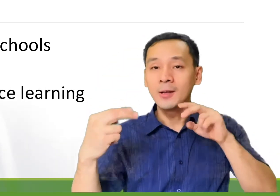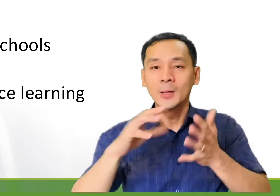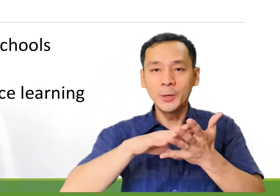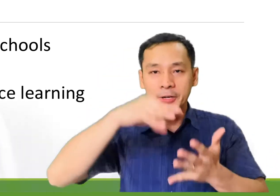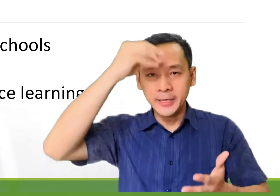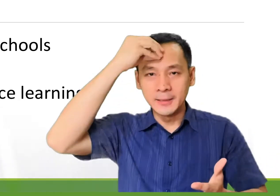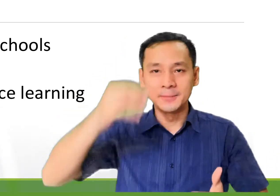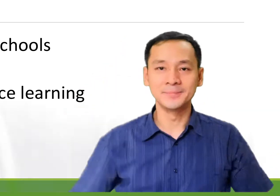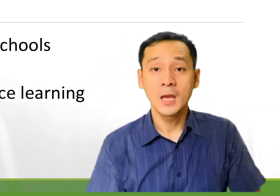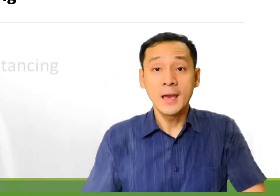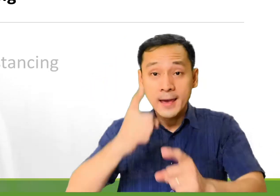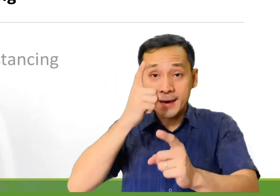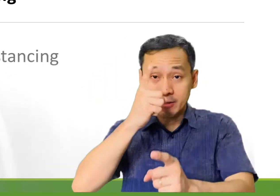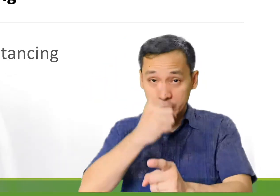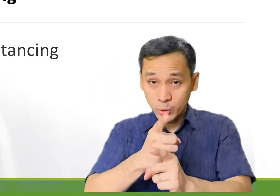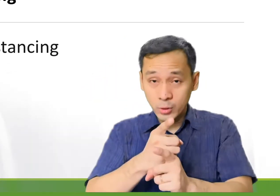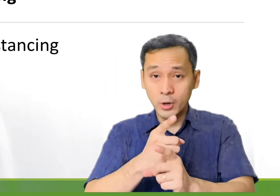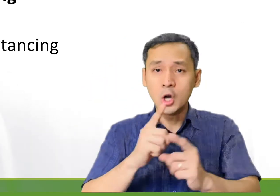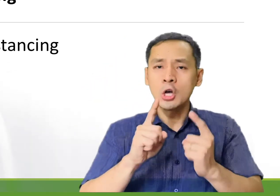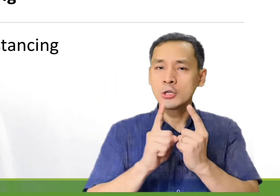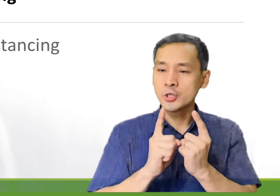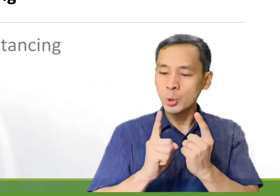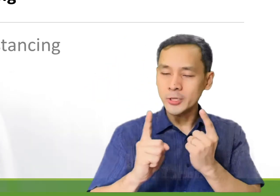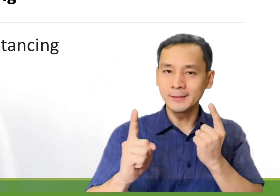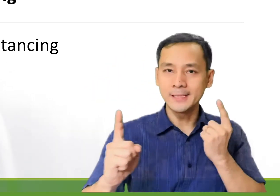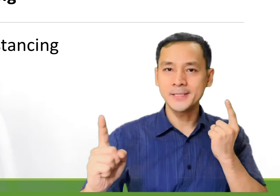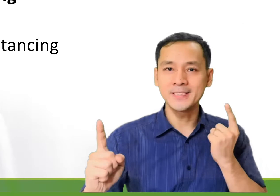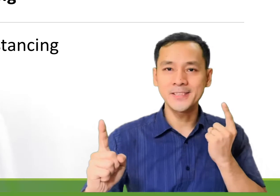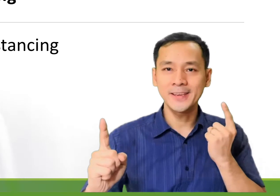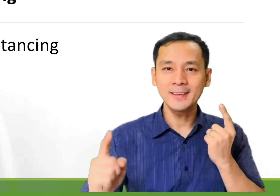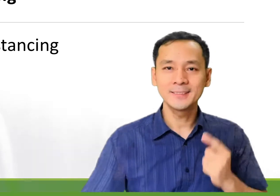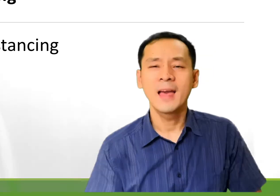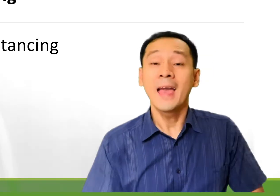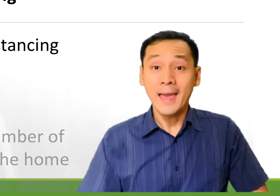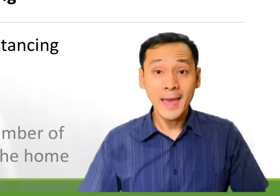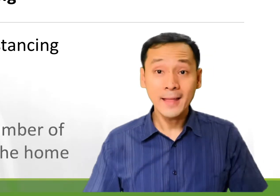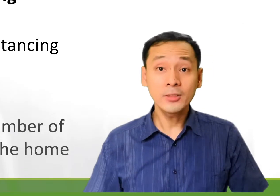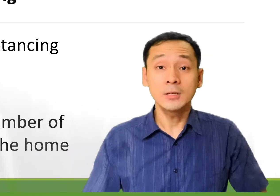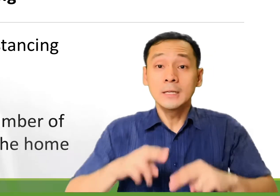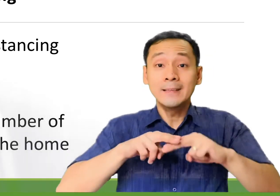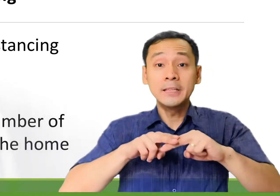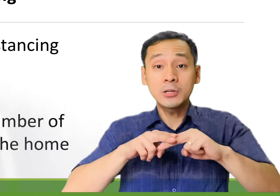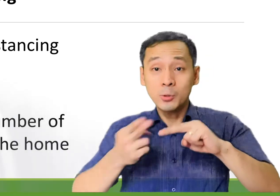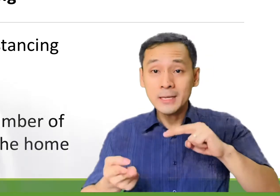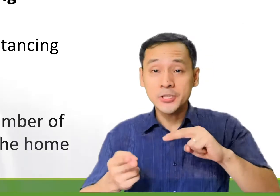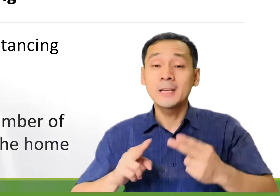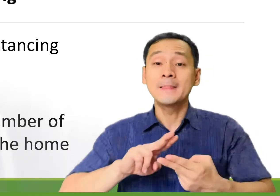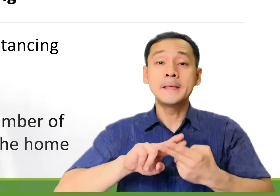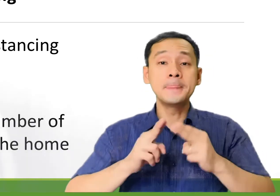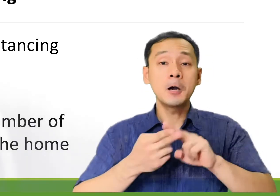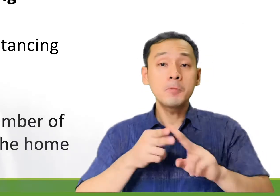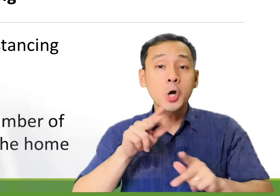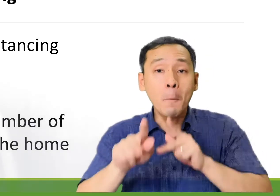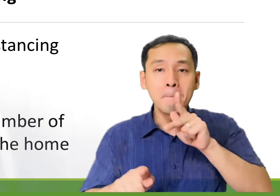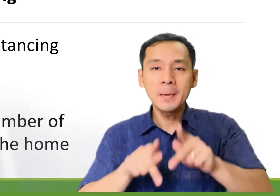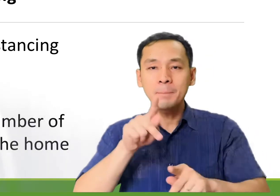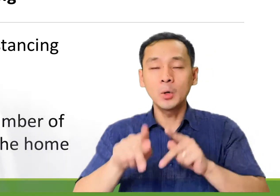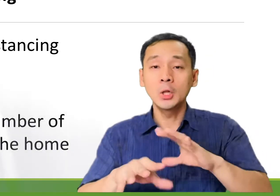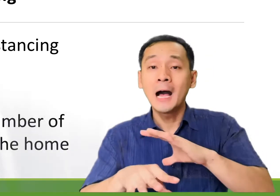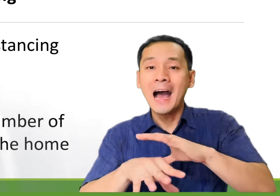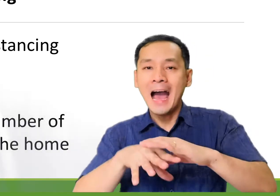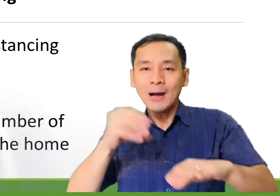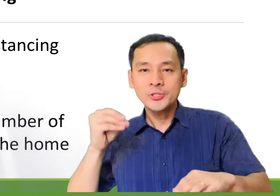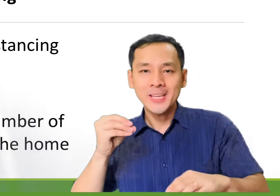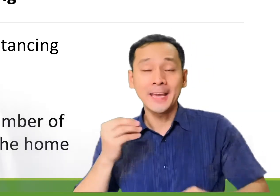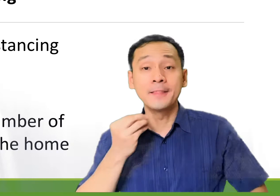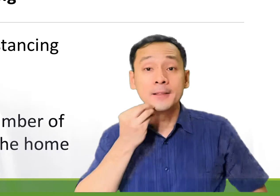face-to-face learning, ensure social distancing, and decrease the number of